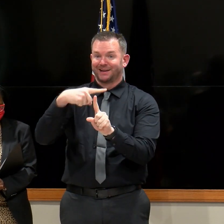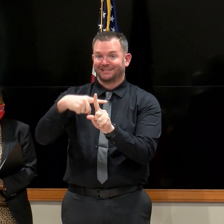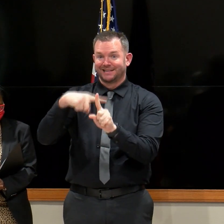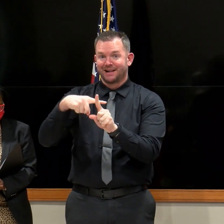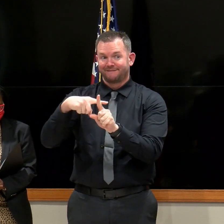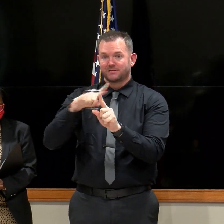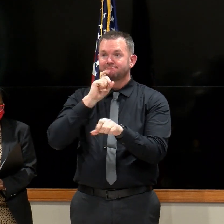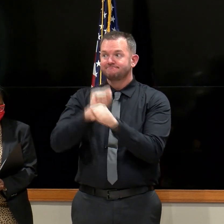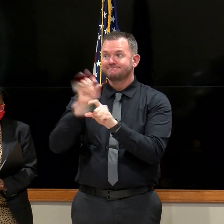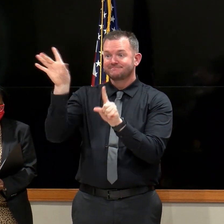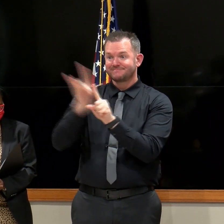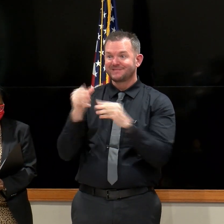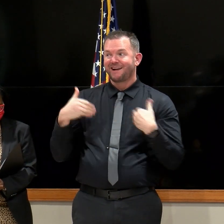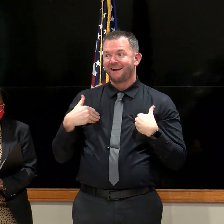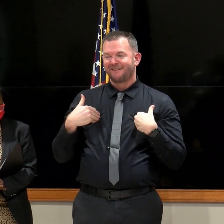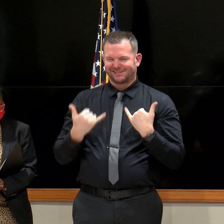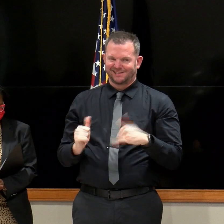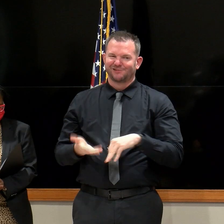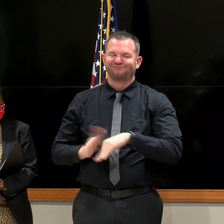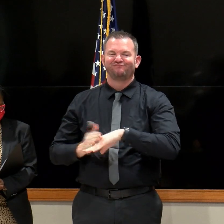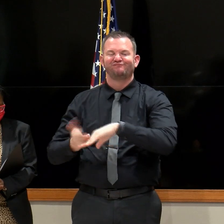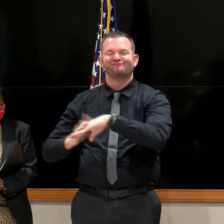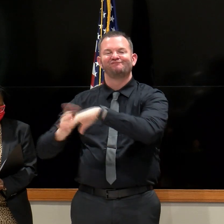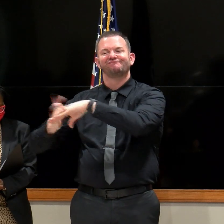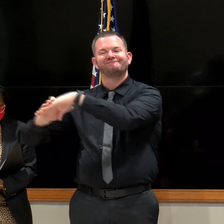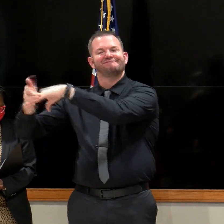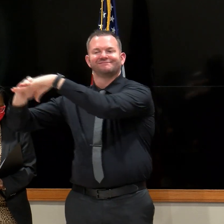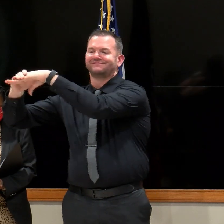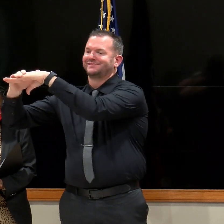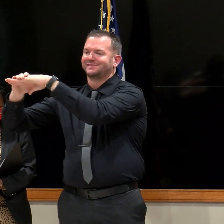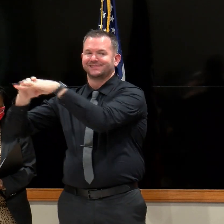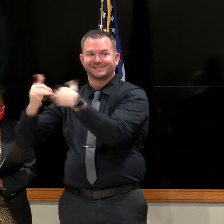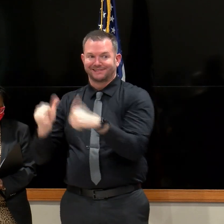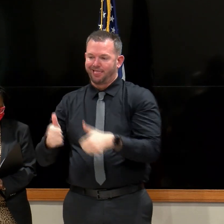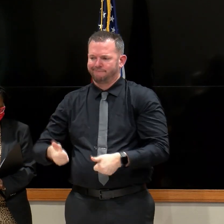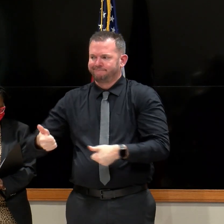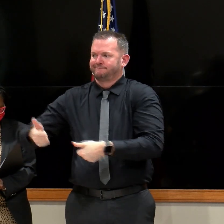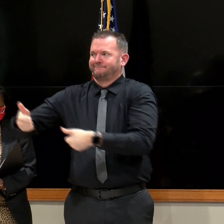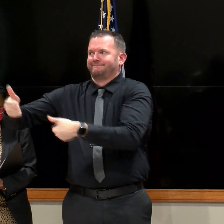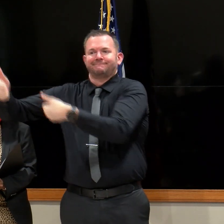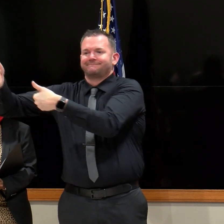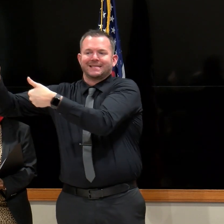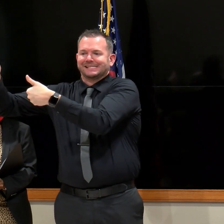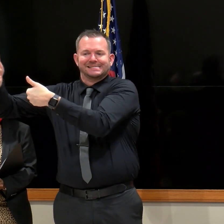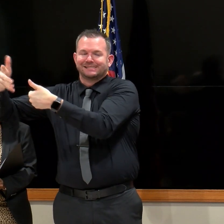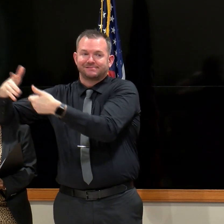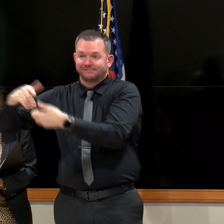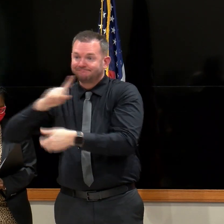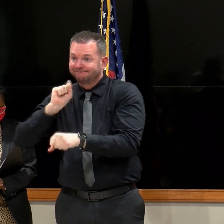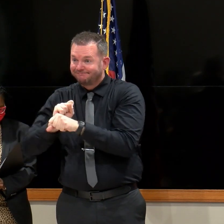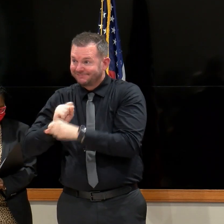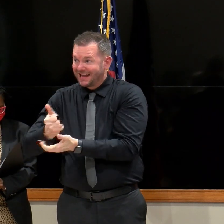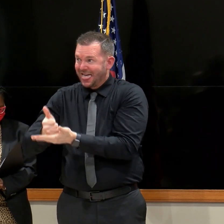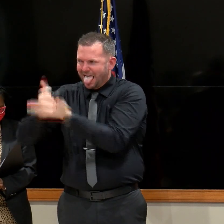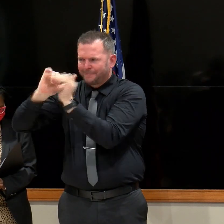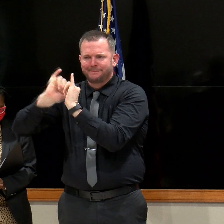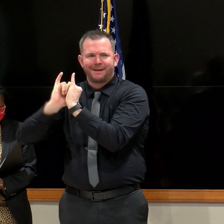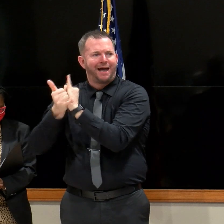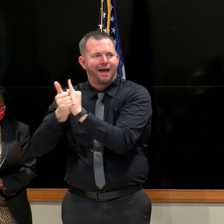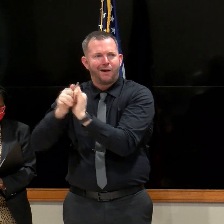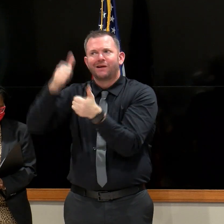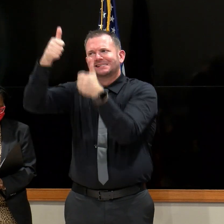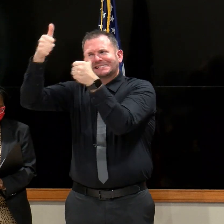up. And quite frankly, we don't need it to go up any higher, and we need your help to blunt the virus. Now, let me